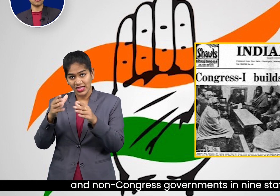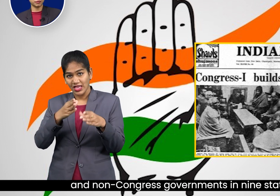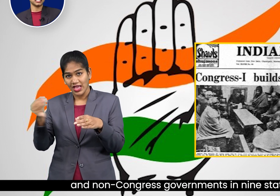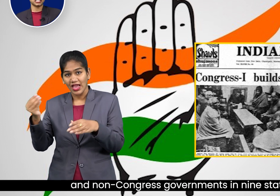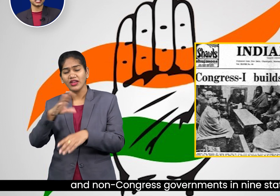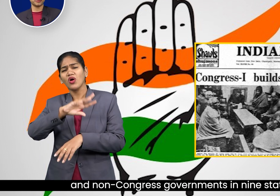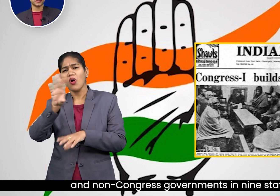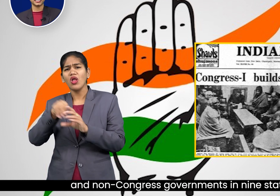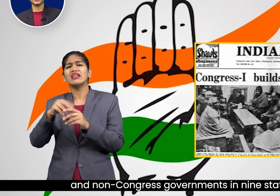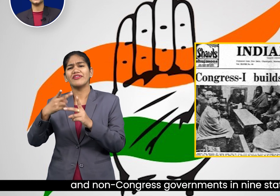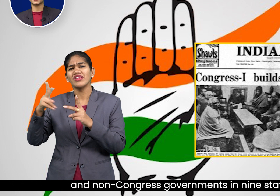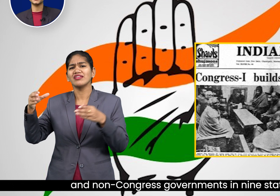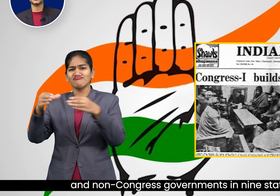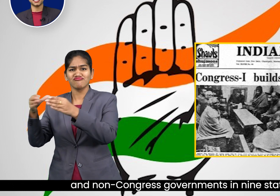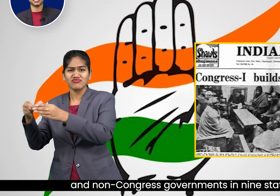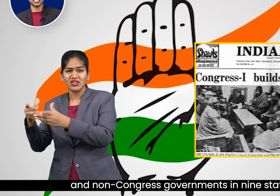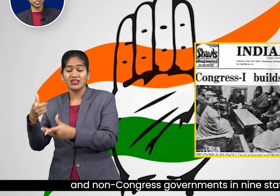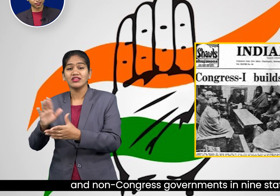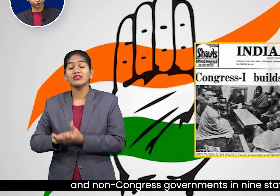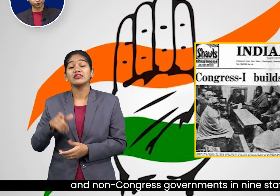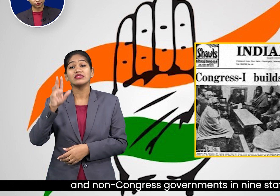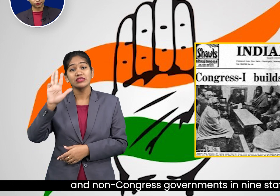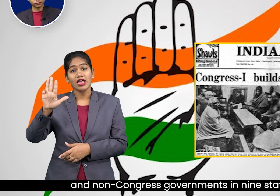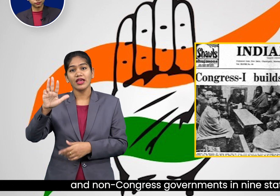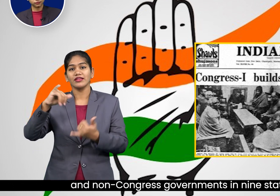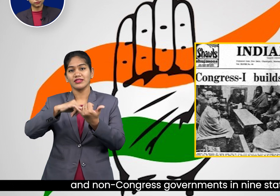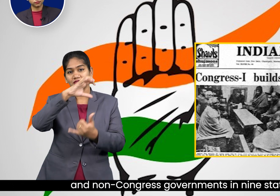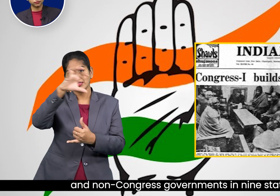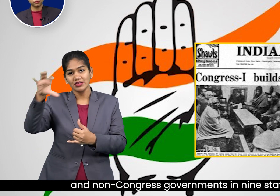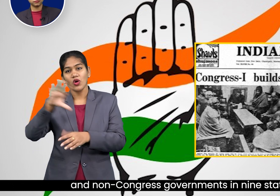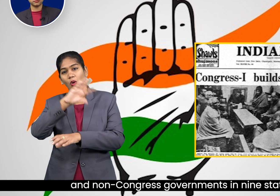non-Congress governments in 9 states.